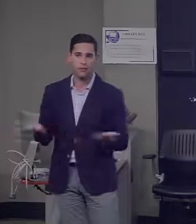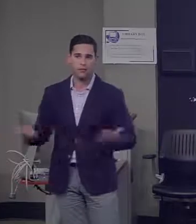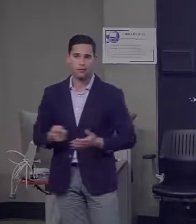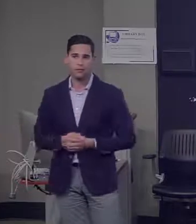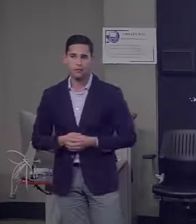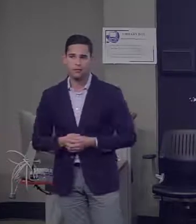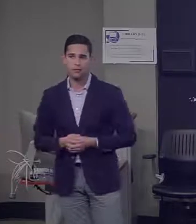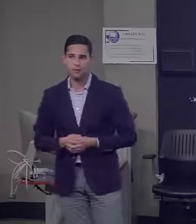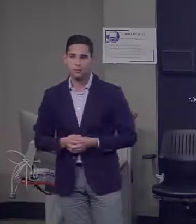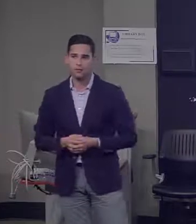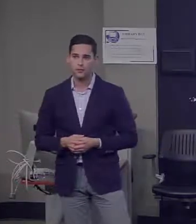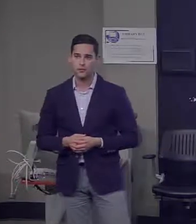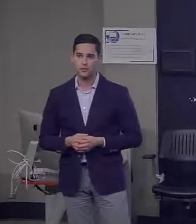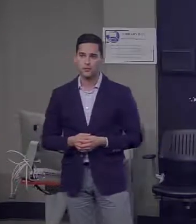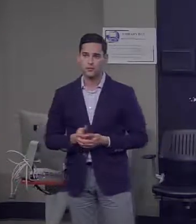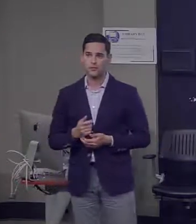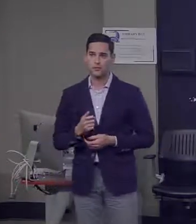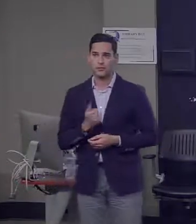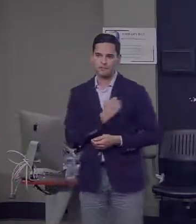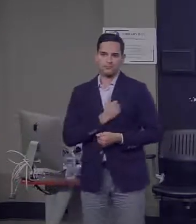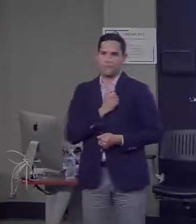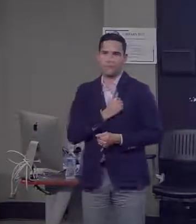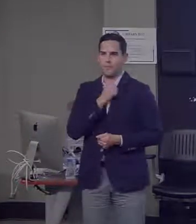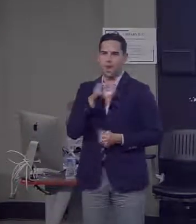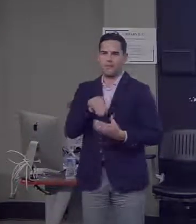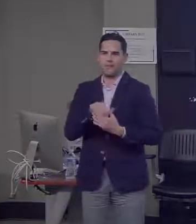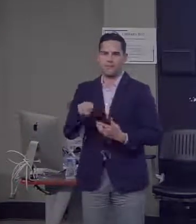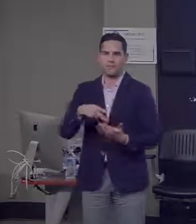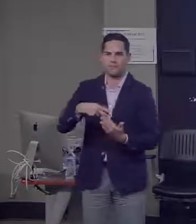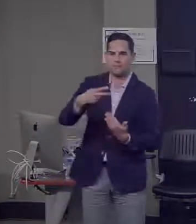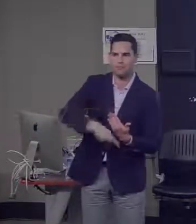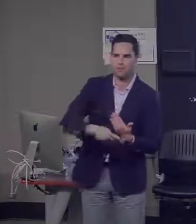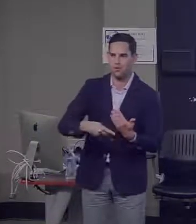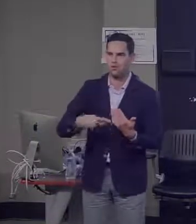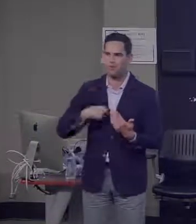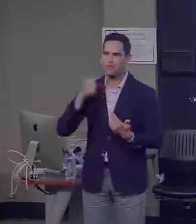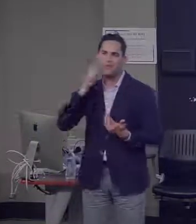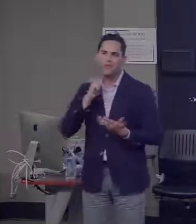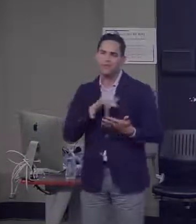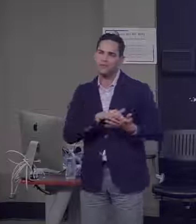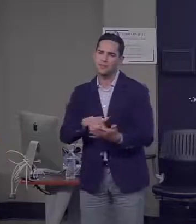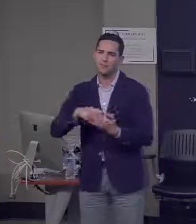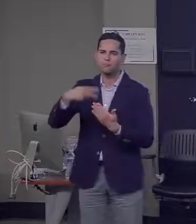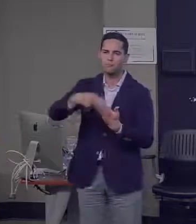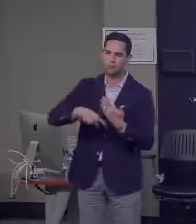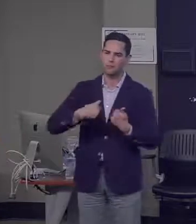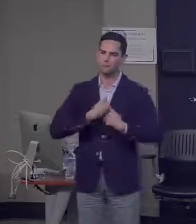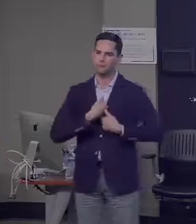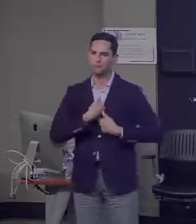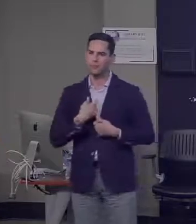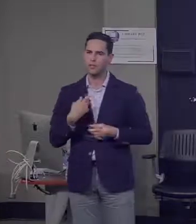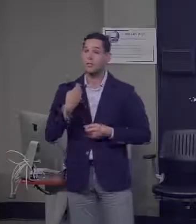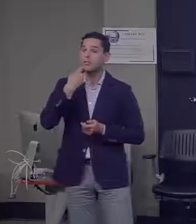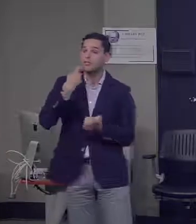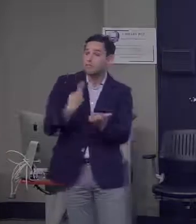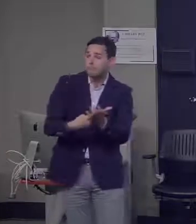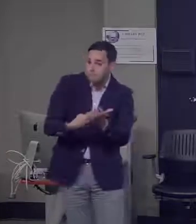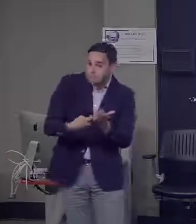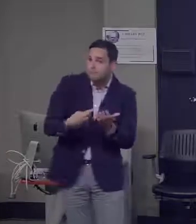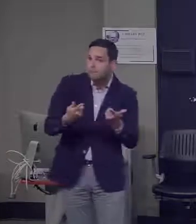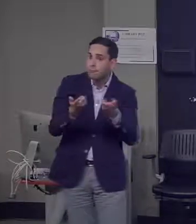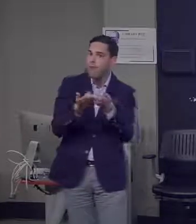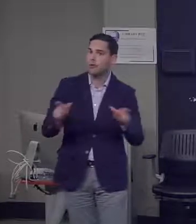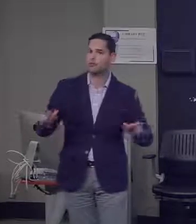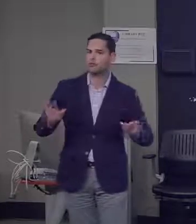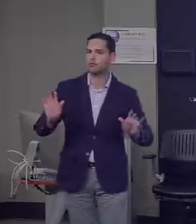kind of thing. Sorry to say, I'm not in this program. I'm from a deaf studies program, and we just